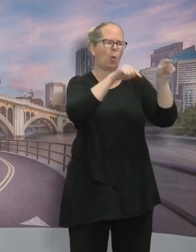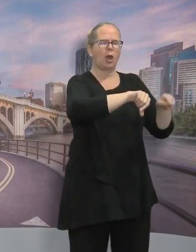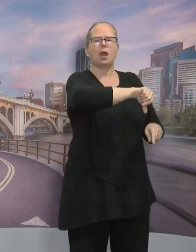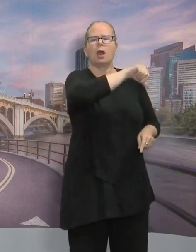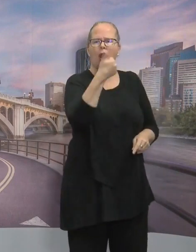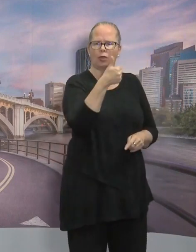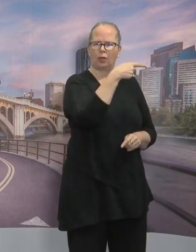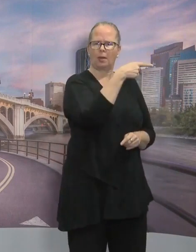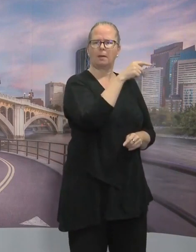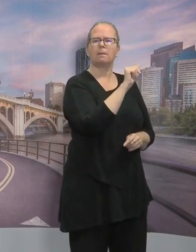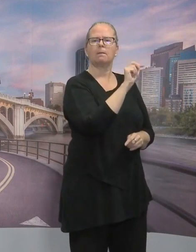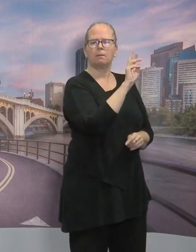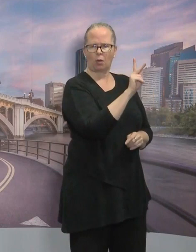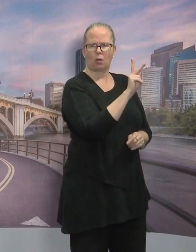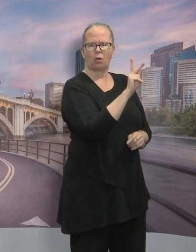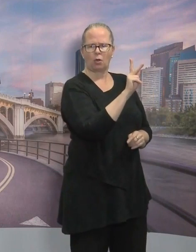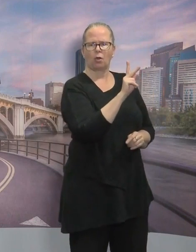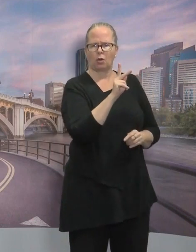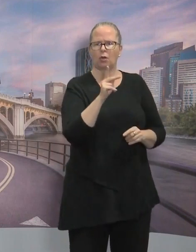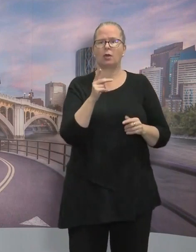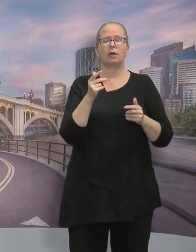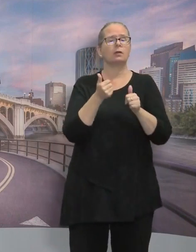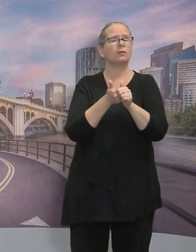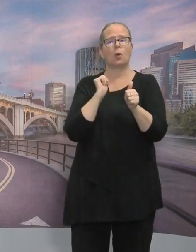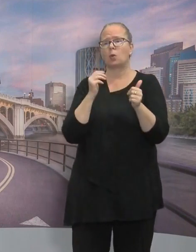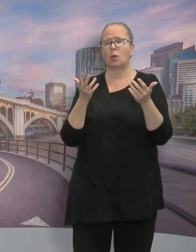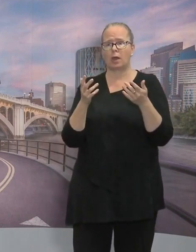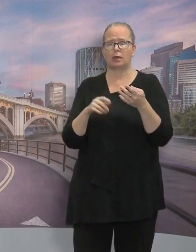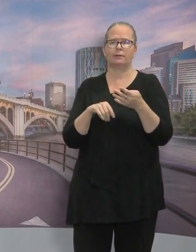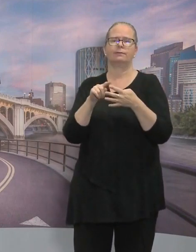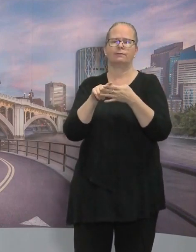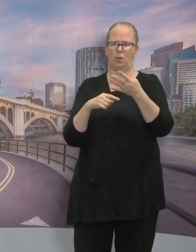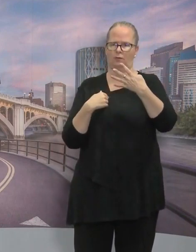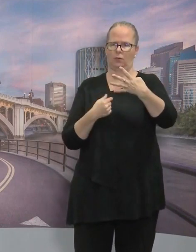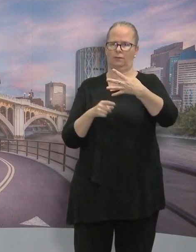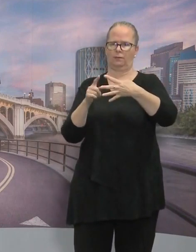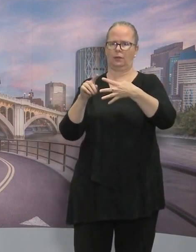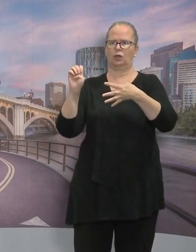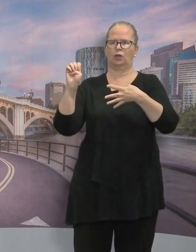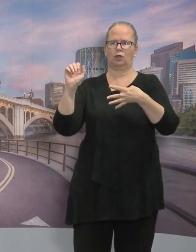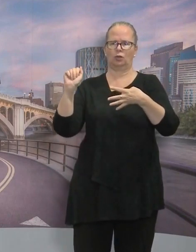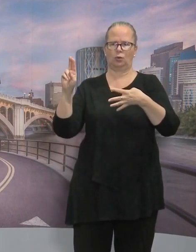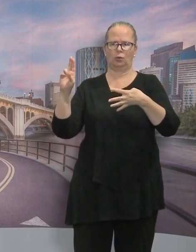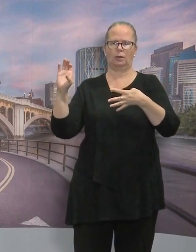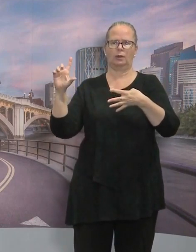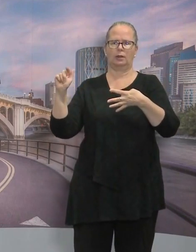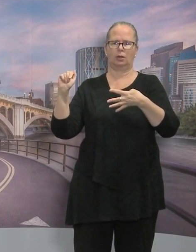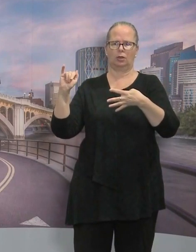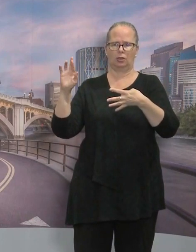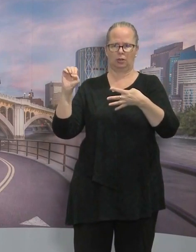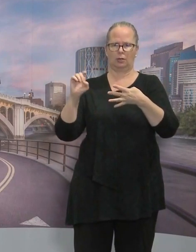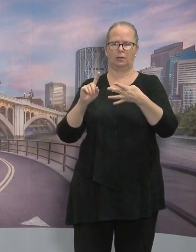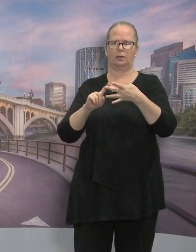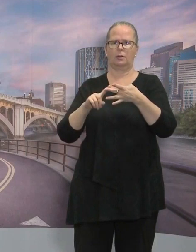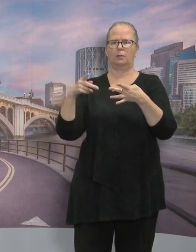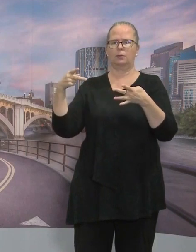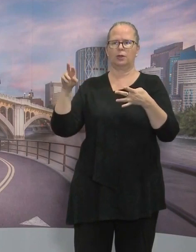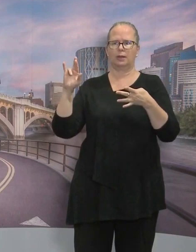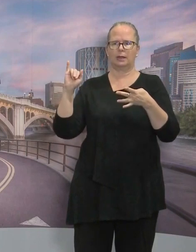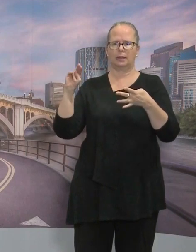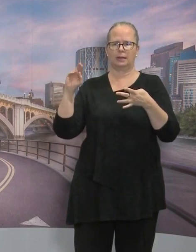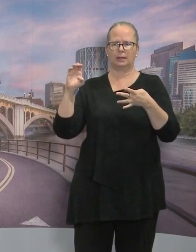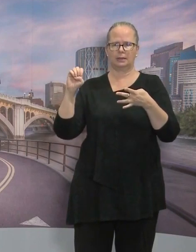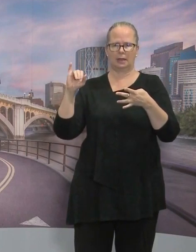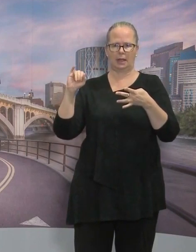to avoid the following parks due to congestion: the Eau Claire Promenade, Princess Island Park,